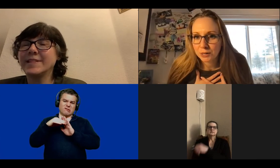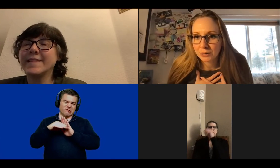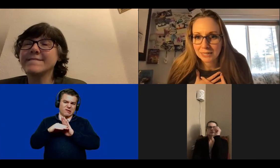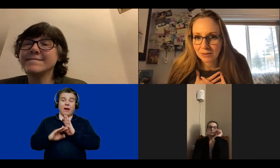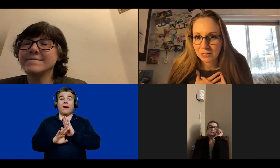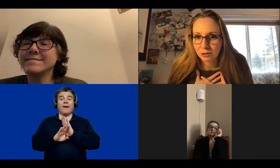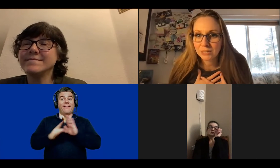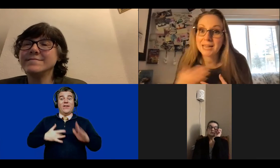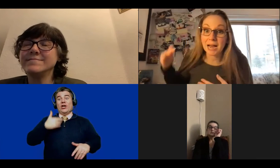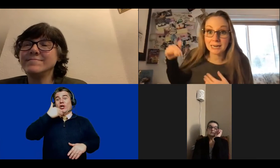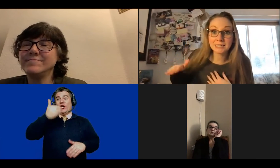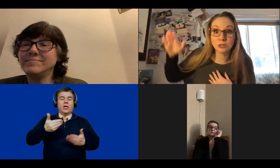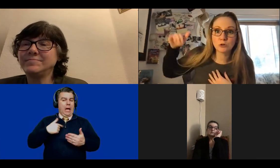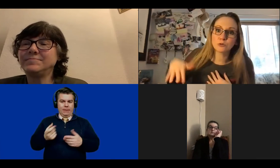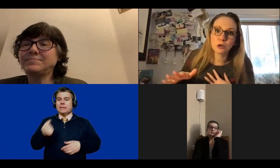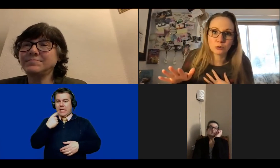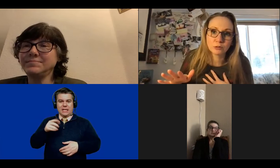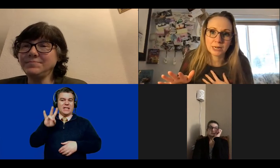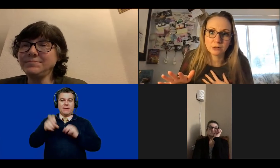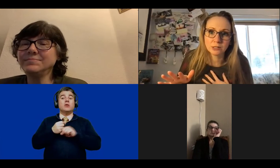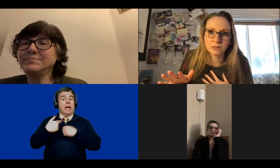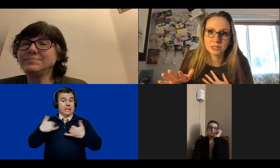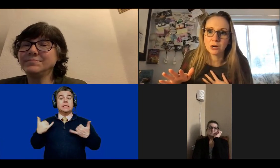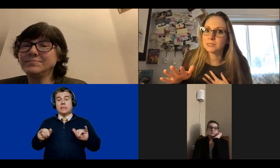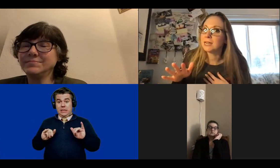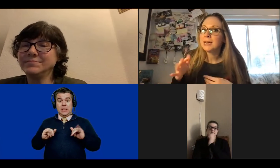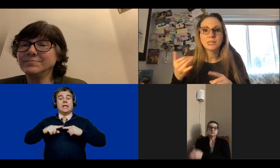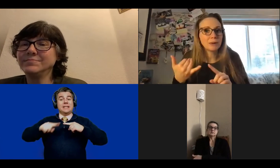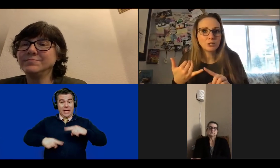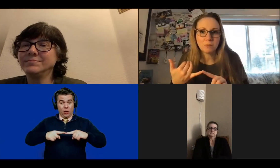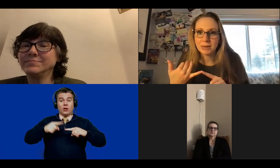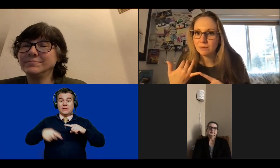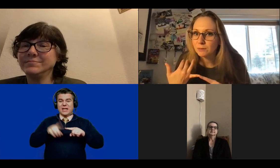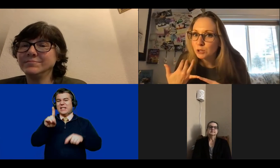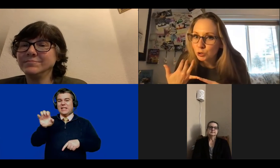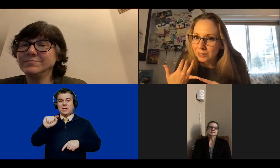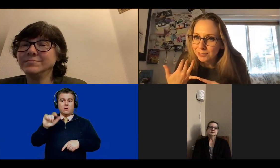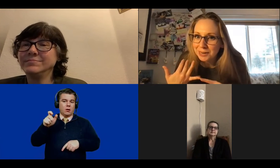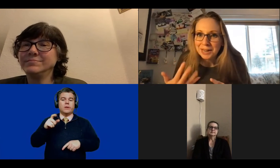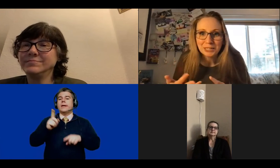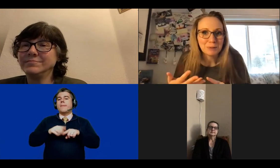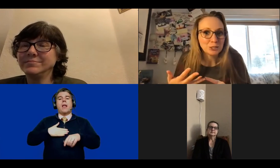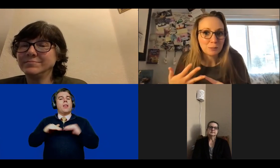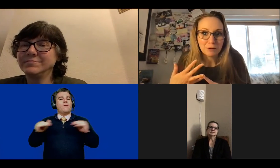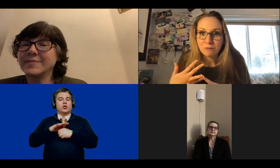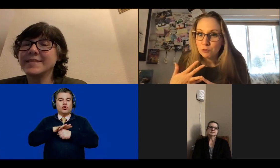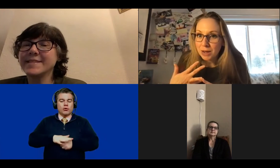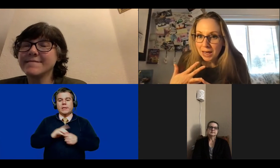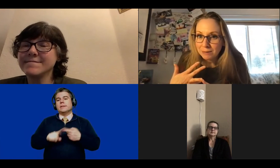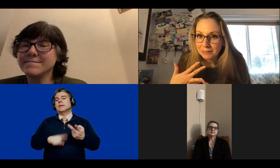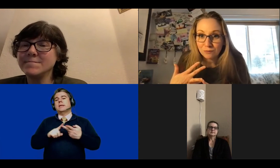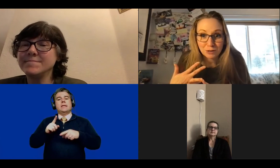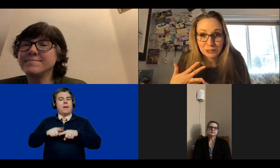products for nearly 7 years, and I still go through cycles of detox. It depends on my level of stress. It depends on my